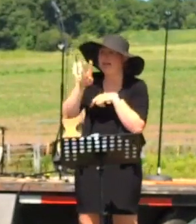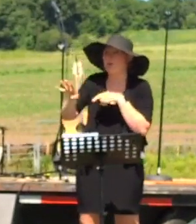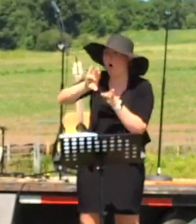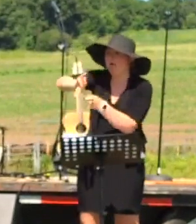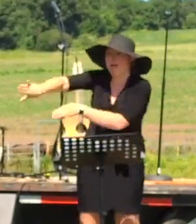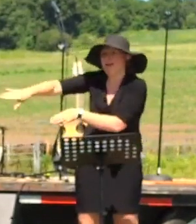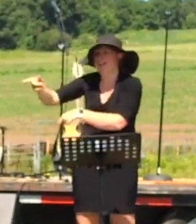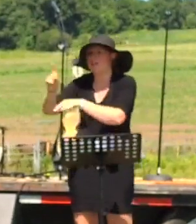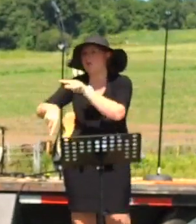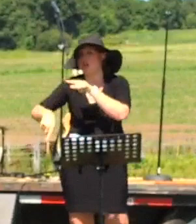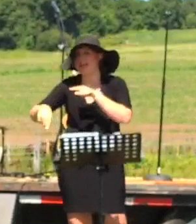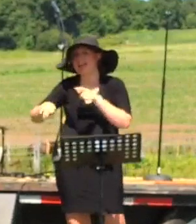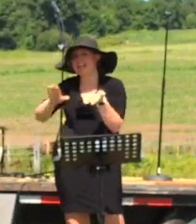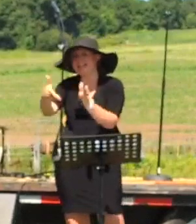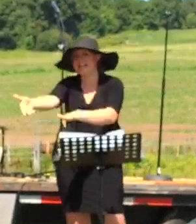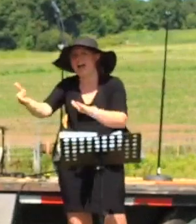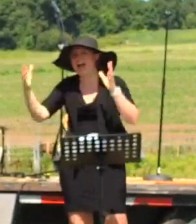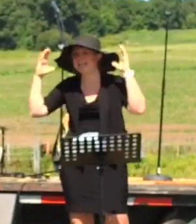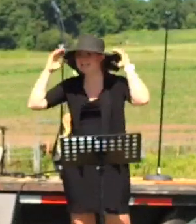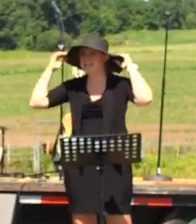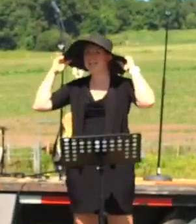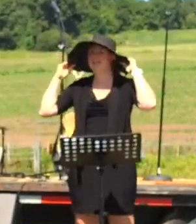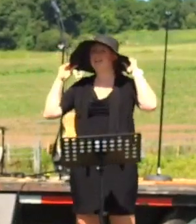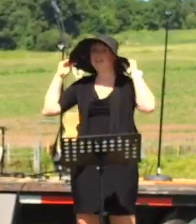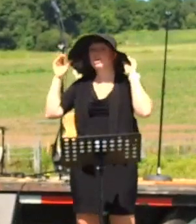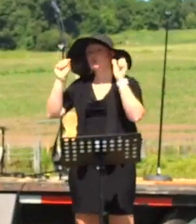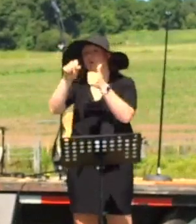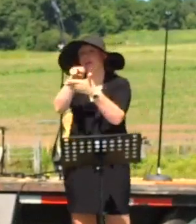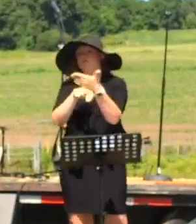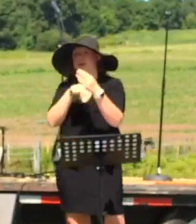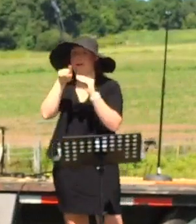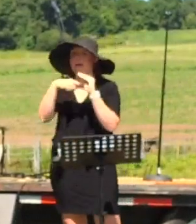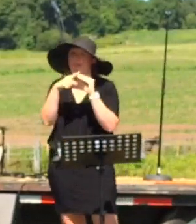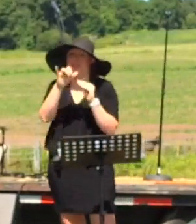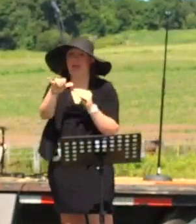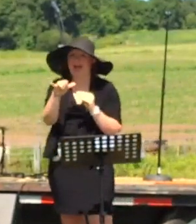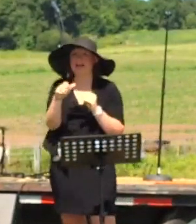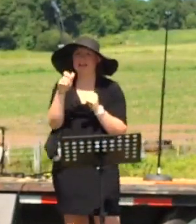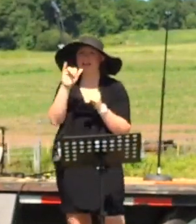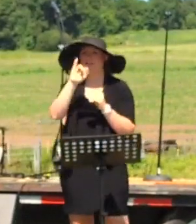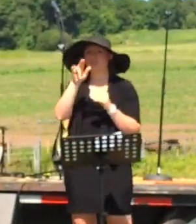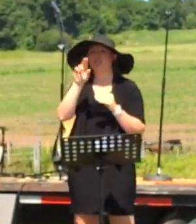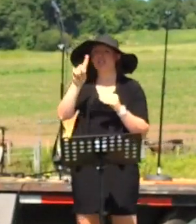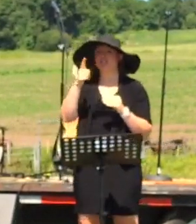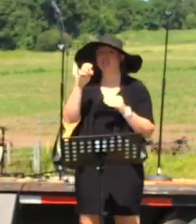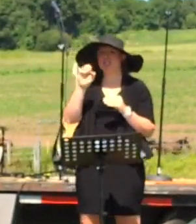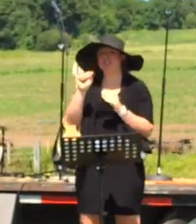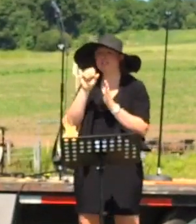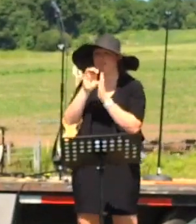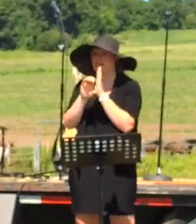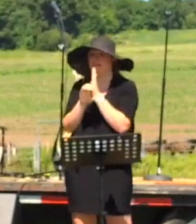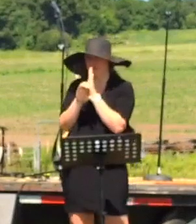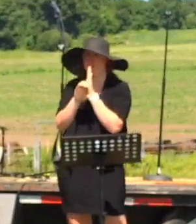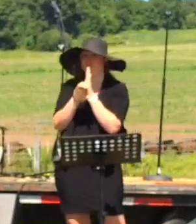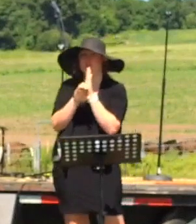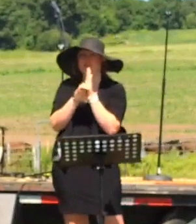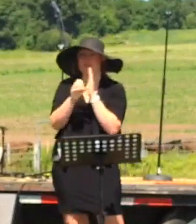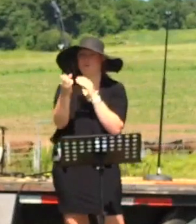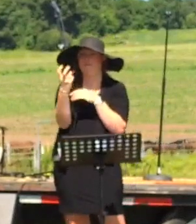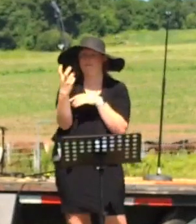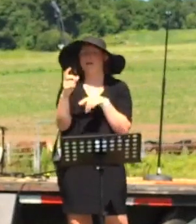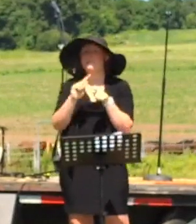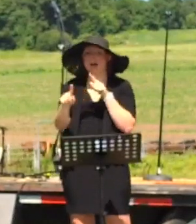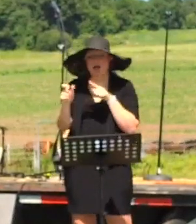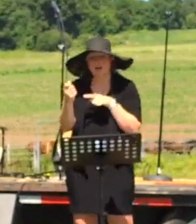ruin, and he did die. Like I said, you can read about that in Judges chapter 16. But in general, when we talk about lust with relative to